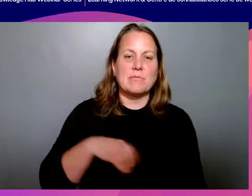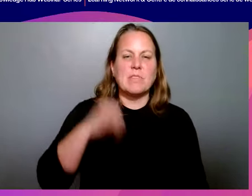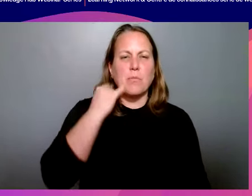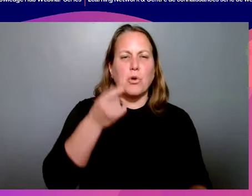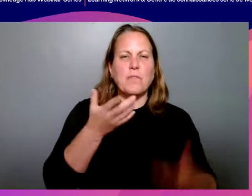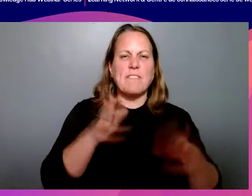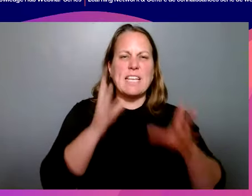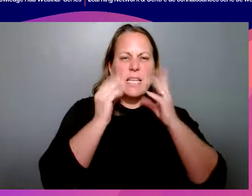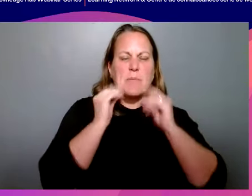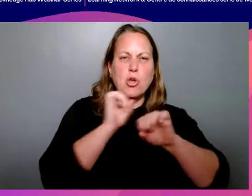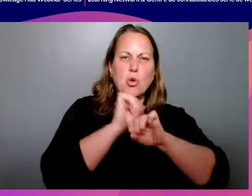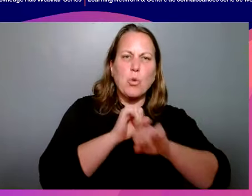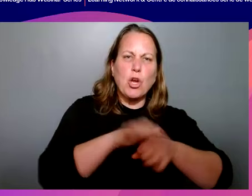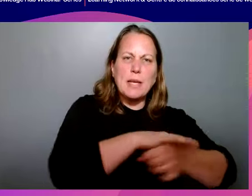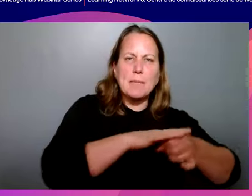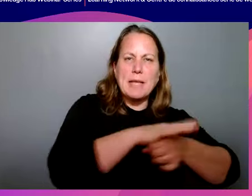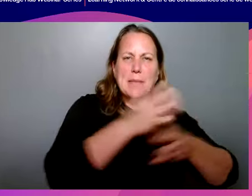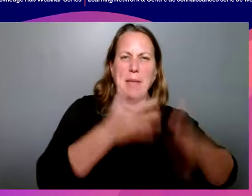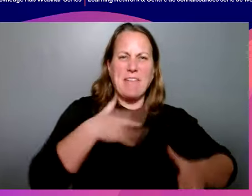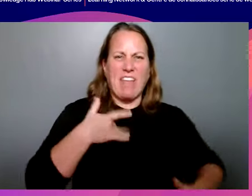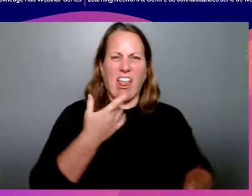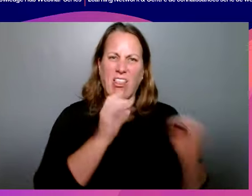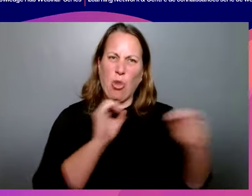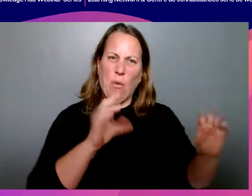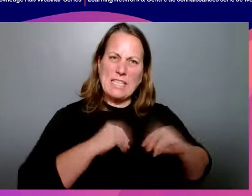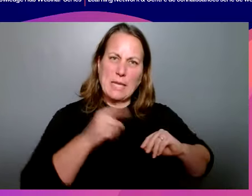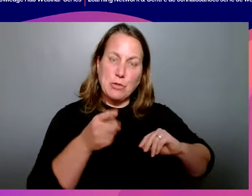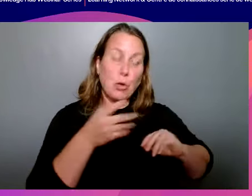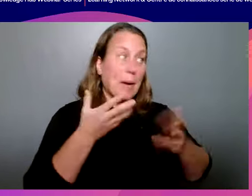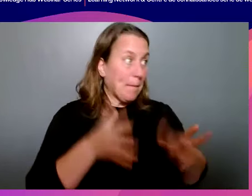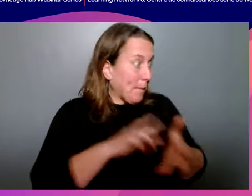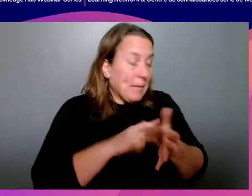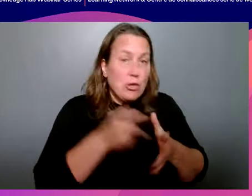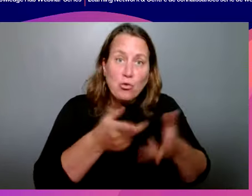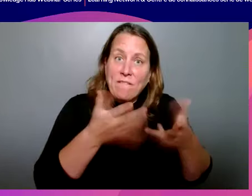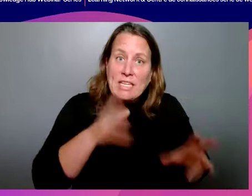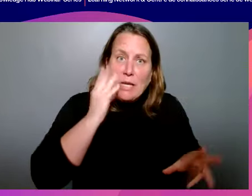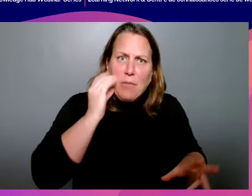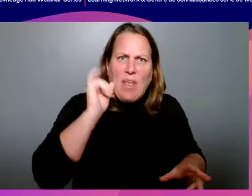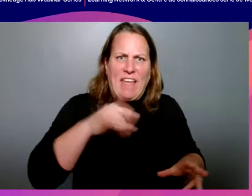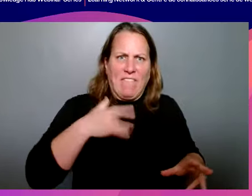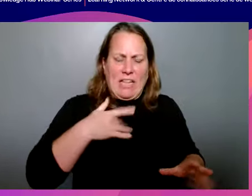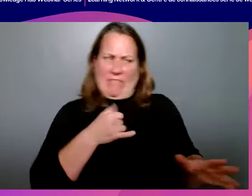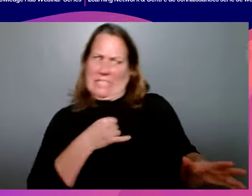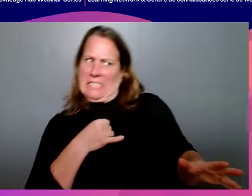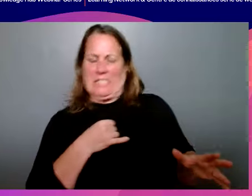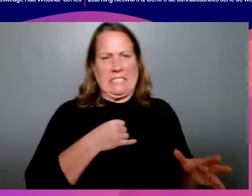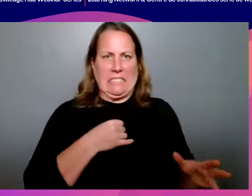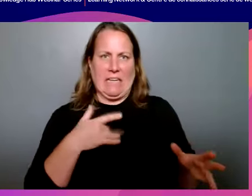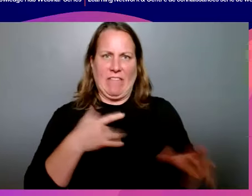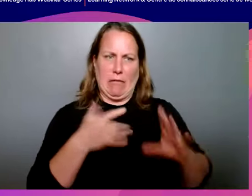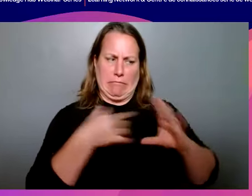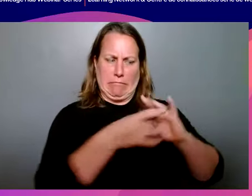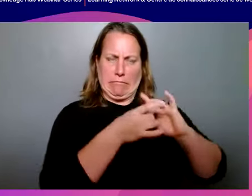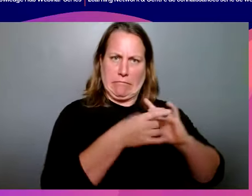accepted, then you've experienced that feeling firsthand and can imagine what it might be like to experience that feeling throughout much